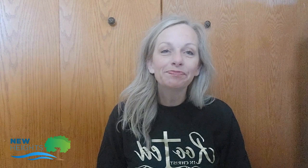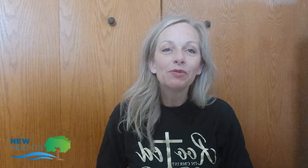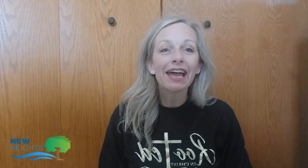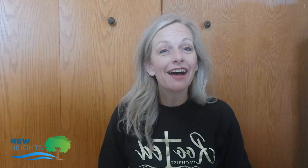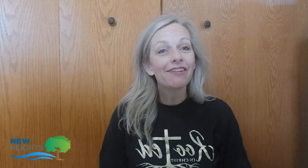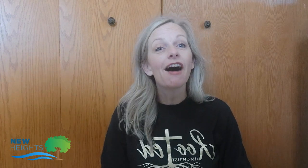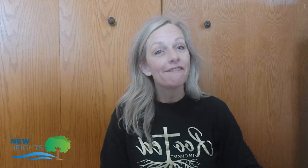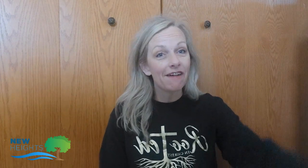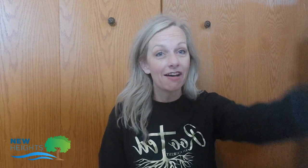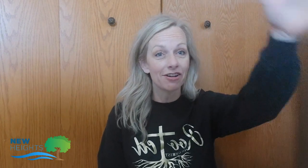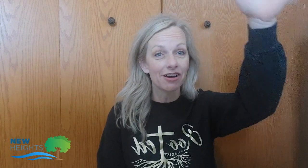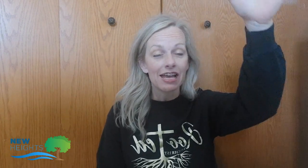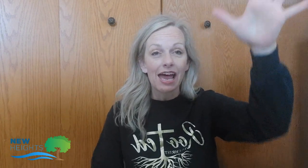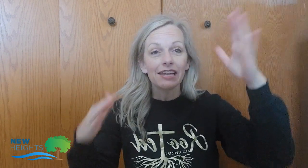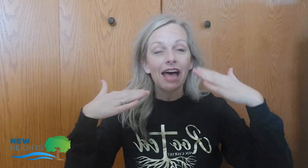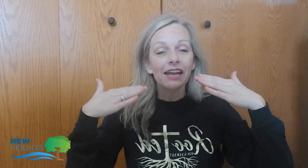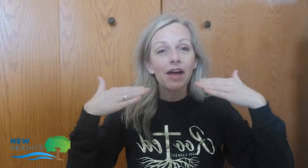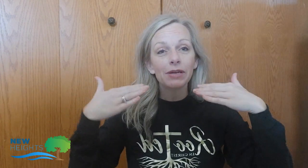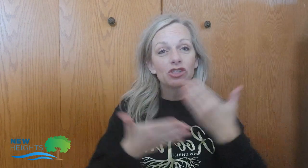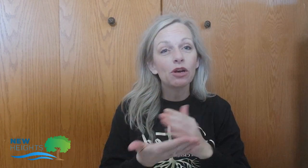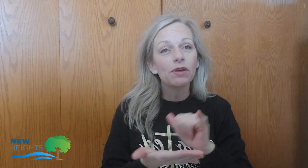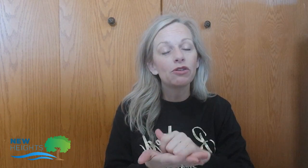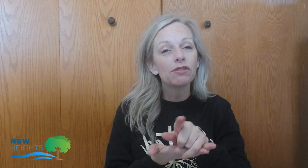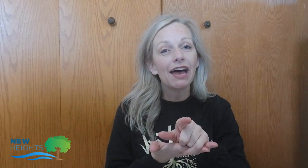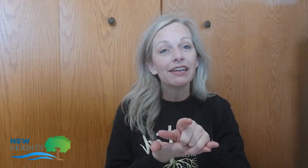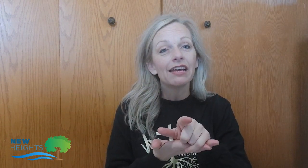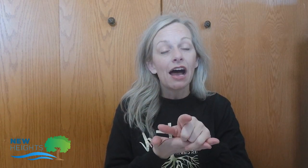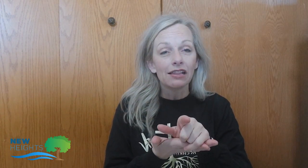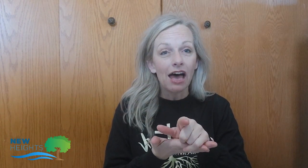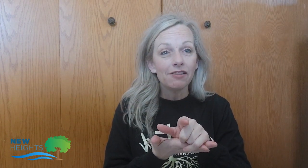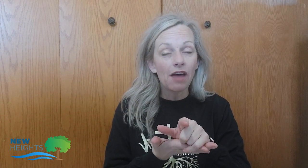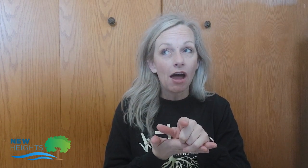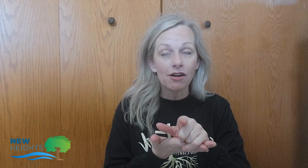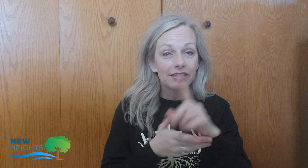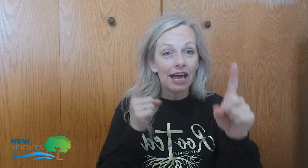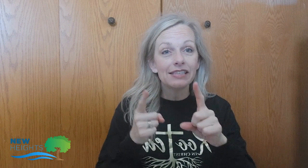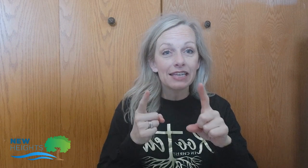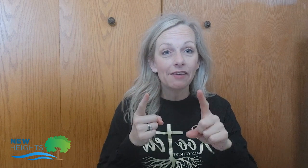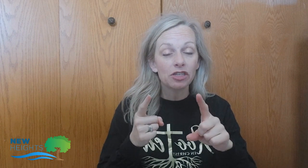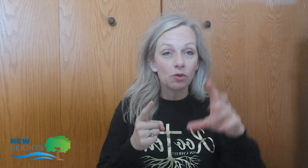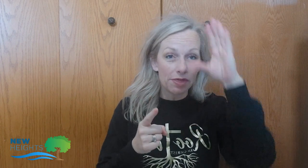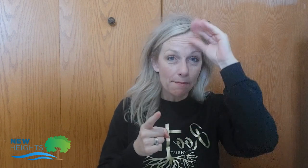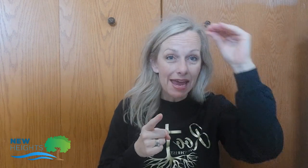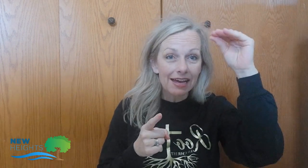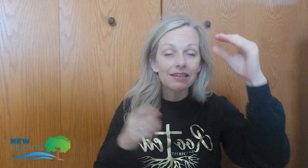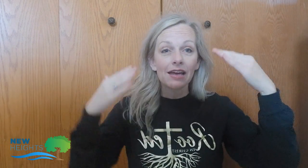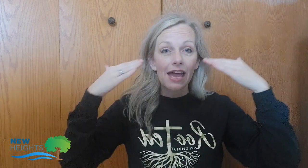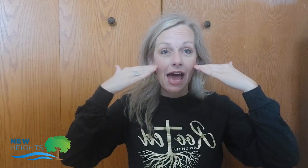we have father. And I'm going to share with you that a lot of our signs that have to do with a man